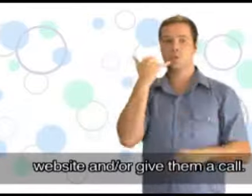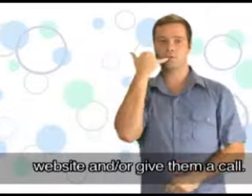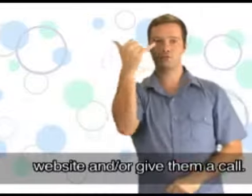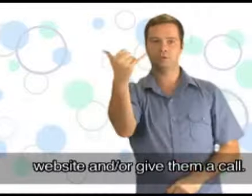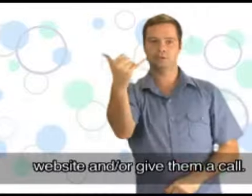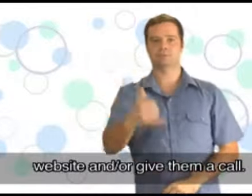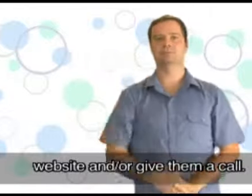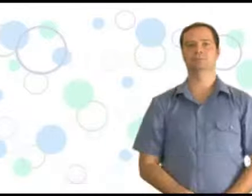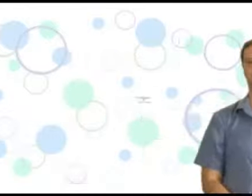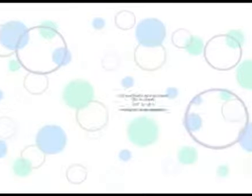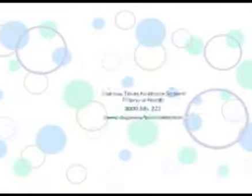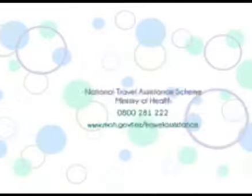website and/or give them a call.